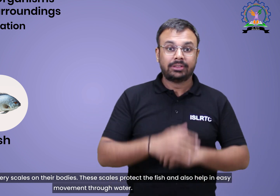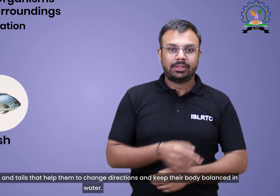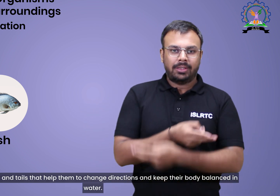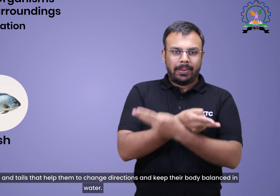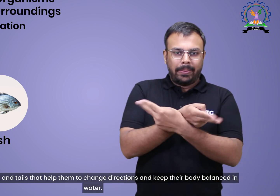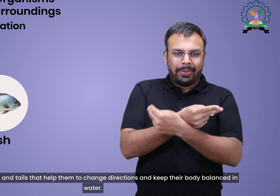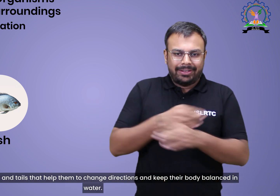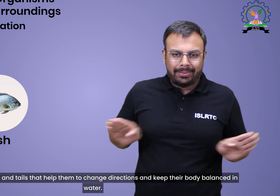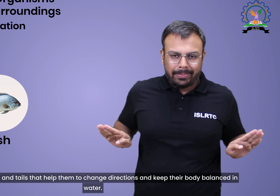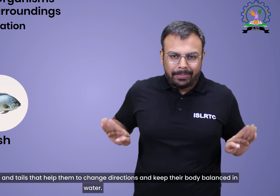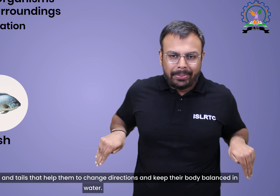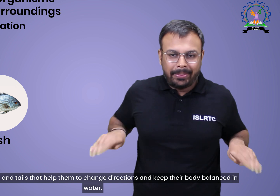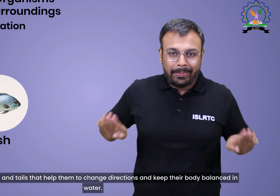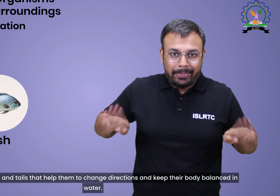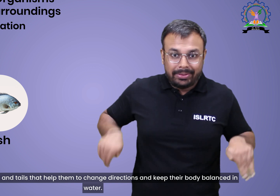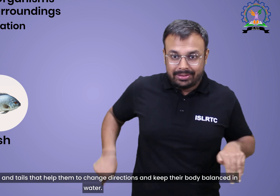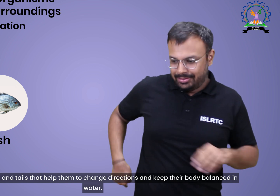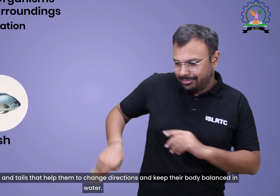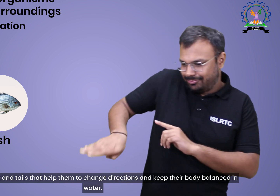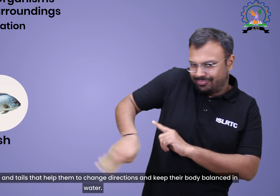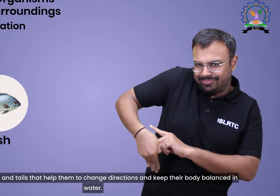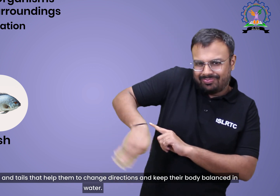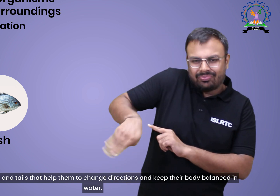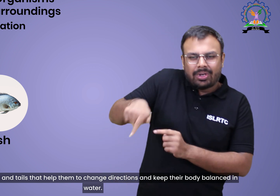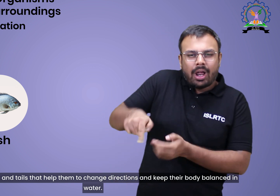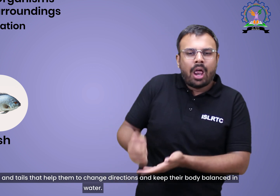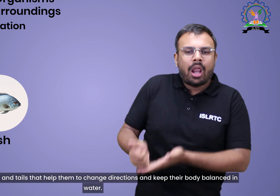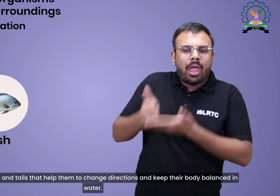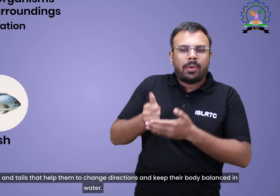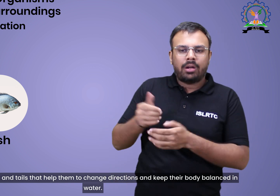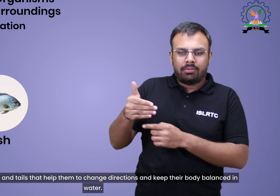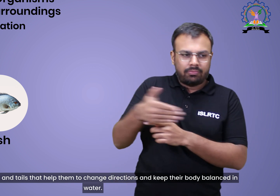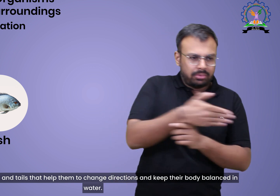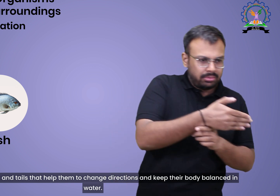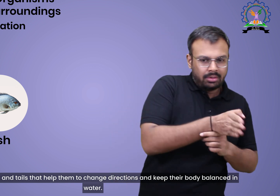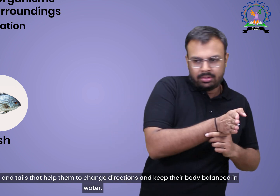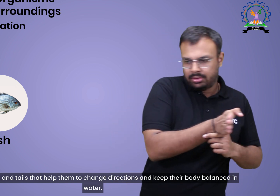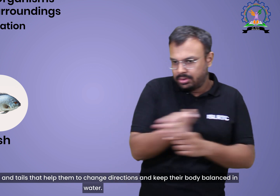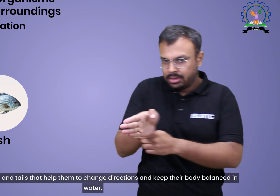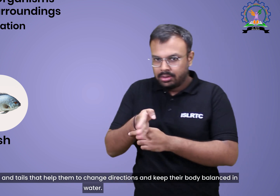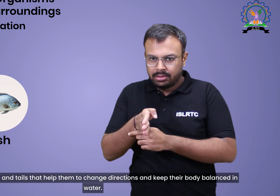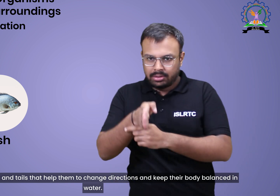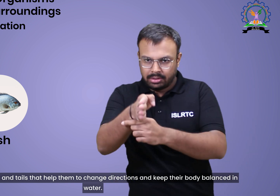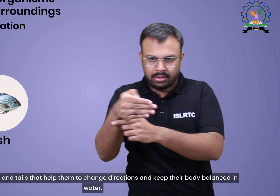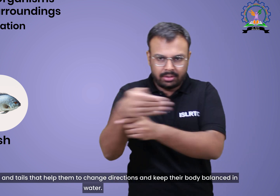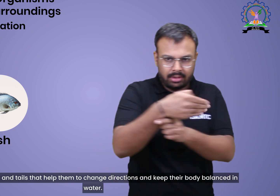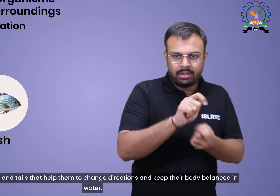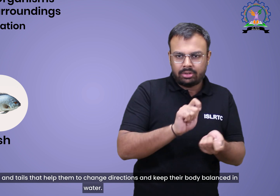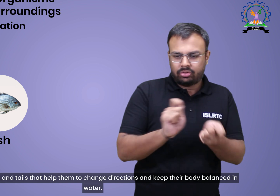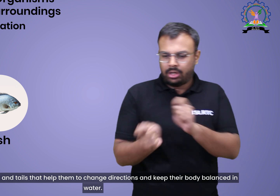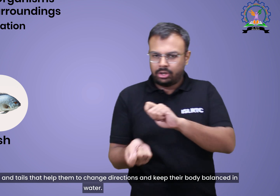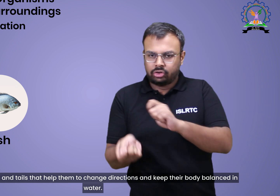Fish have flat fins and tails that help them to change directions and keep their body balanced in